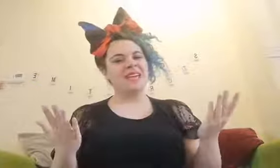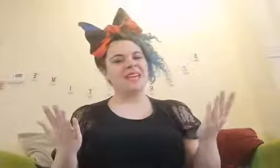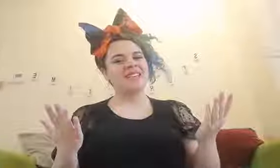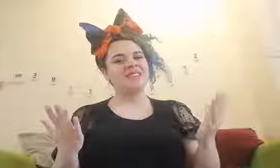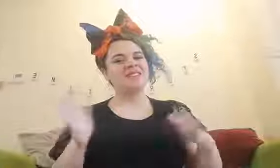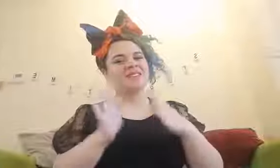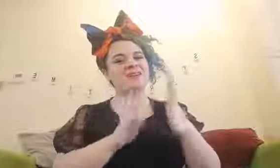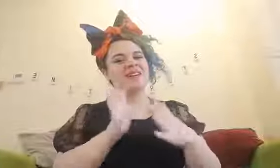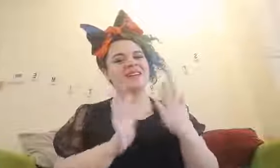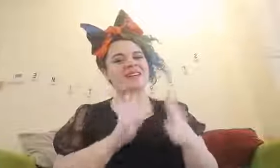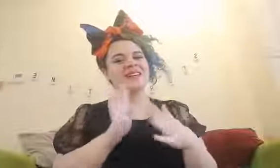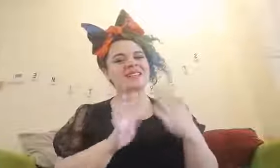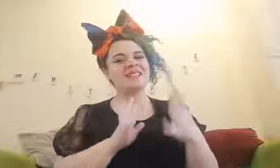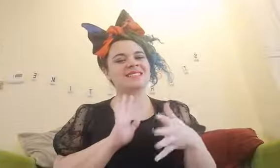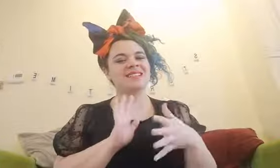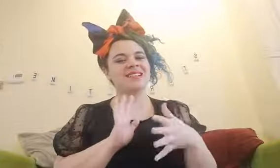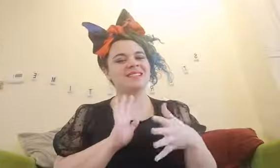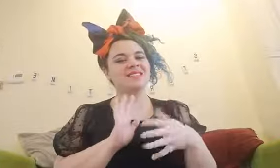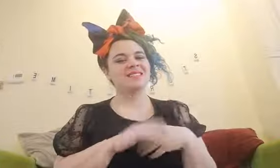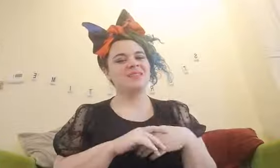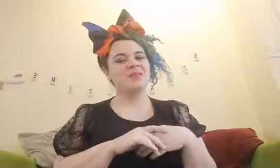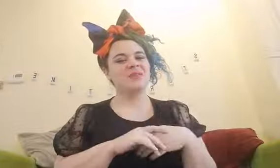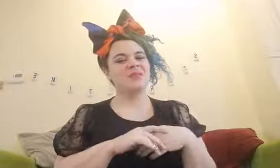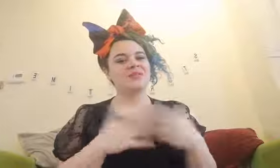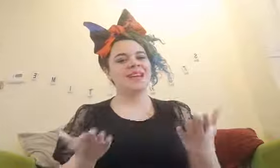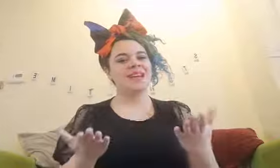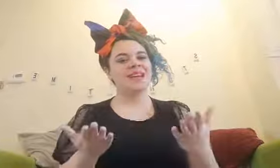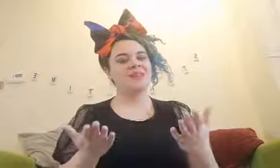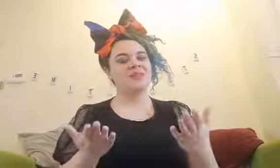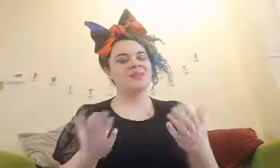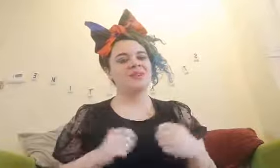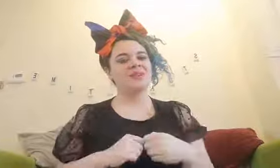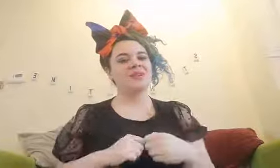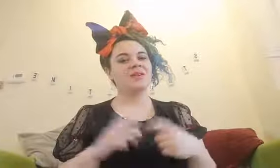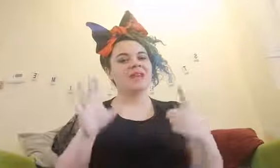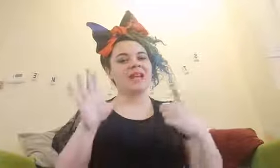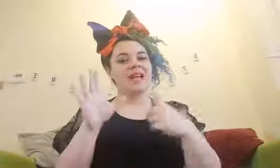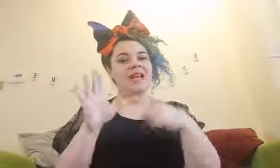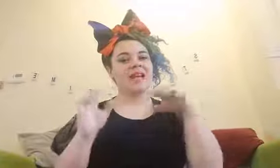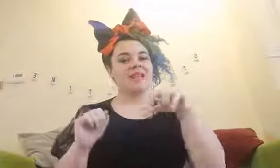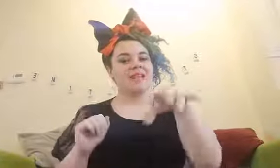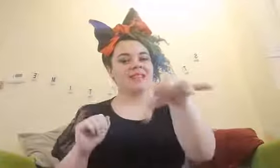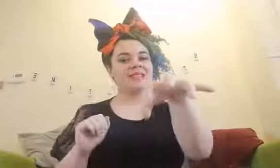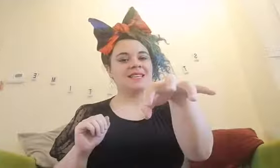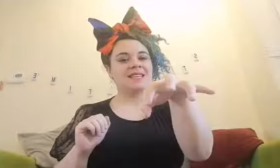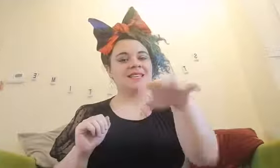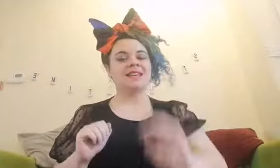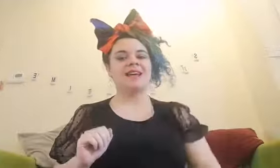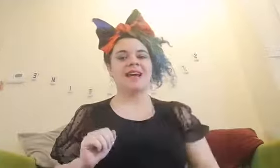Maybe those could be our signs for the day. We could do Anansi